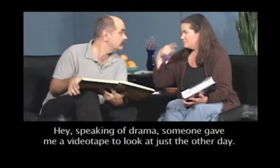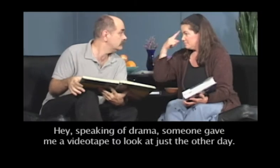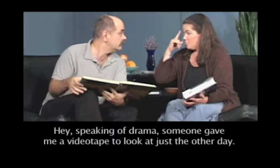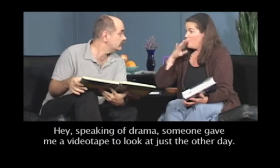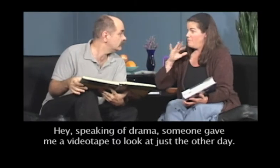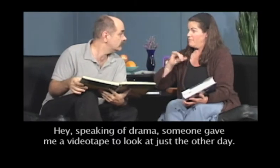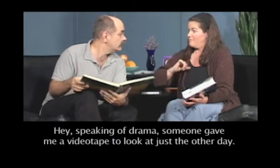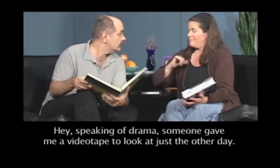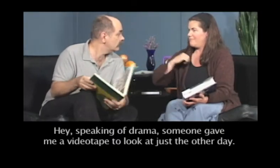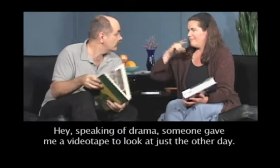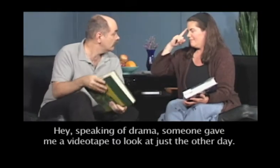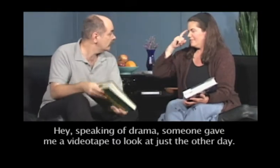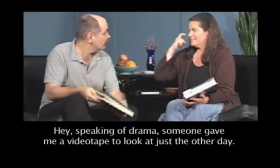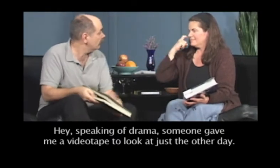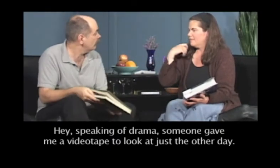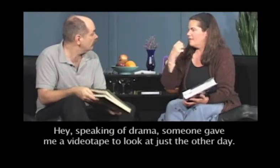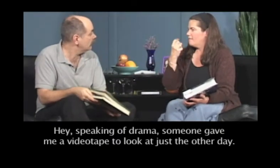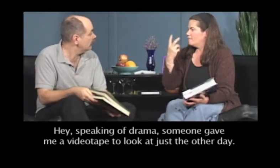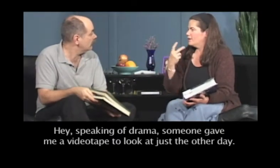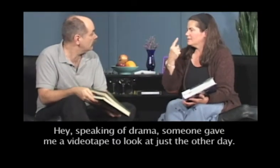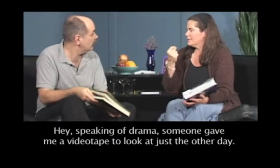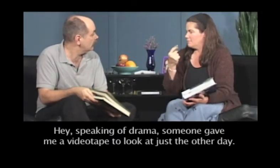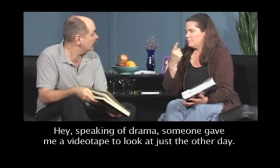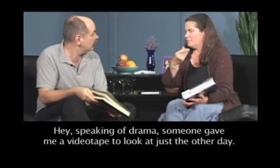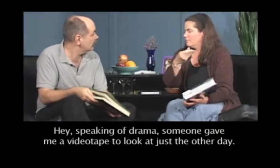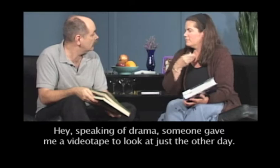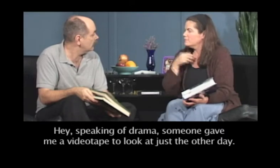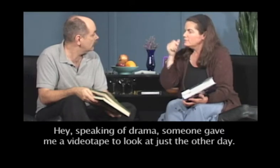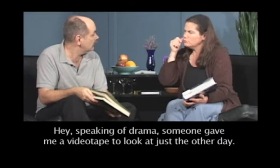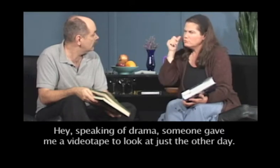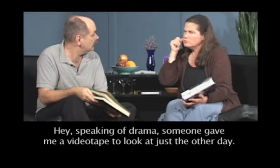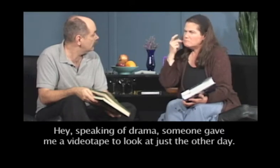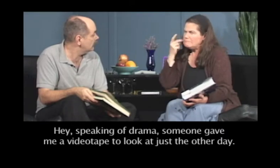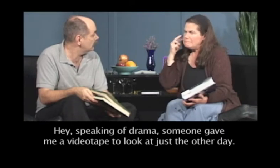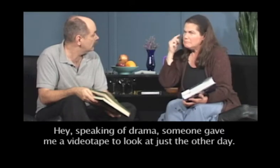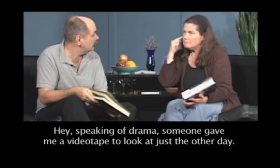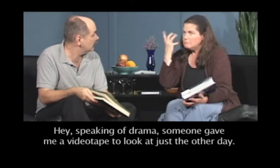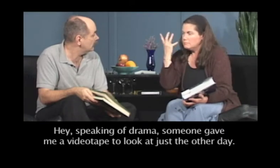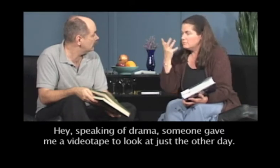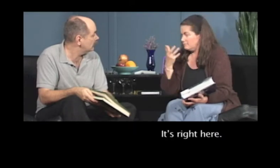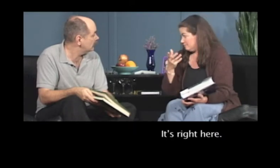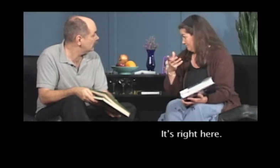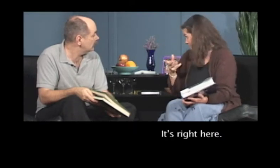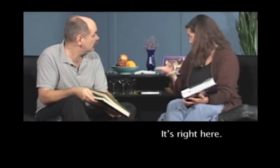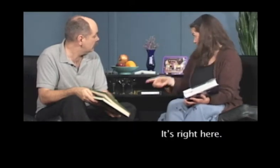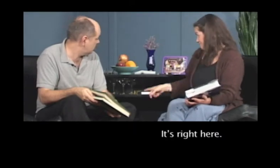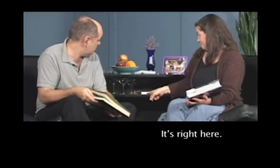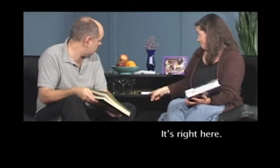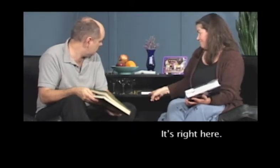Hey, speaking of drama, someone gave me a videotape to look at just the other day. It's right here.